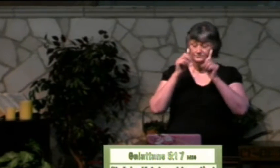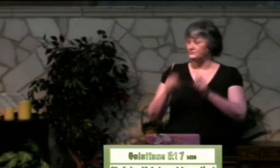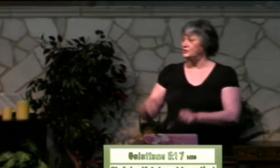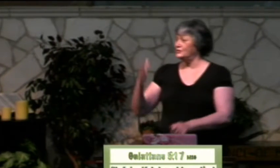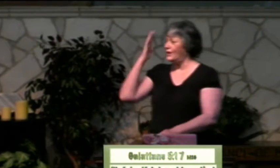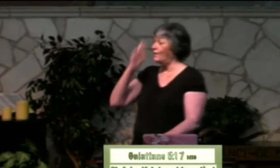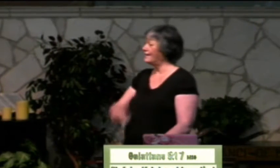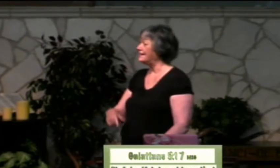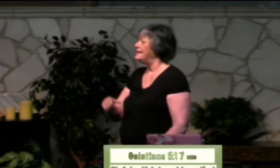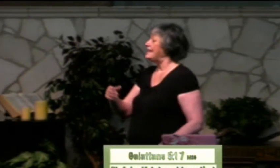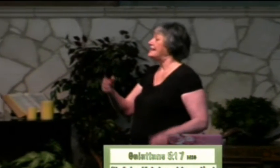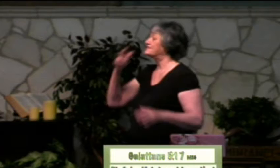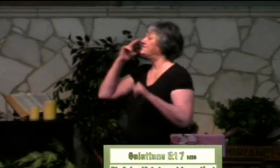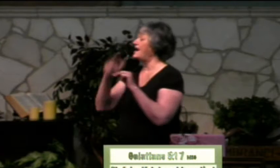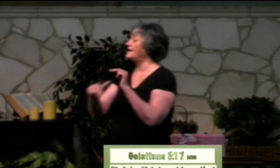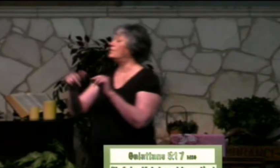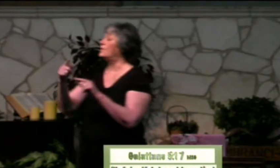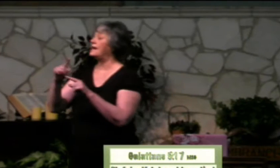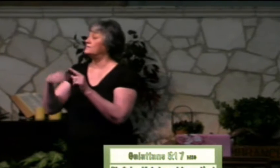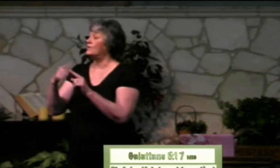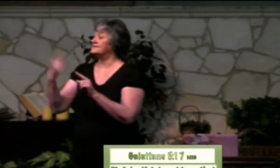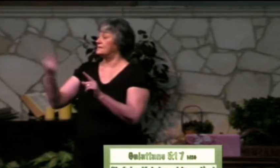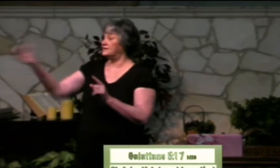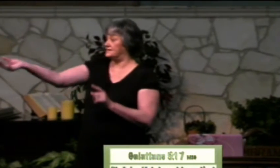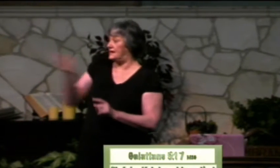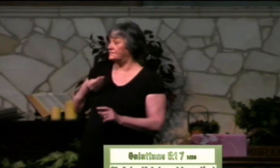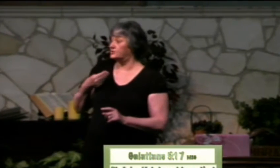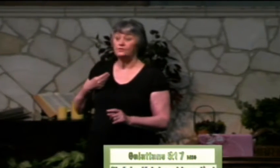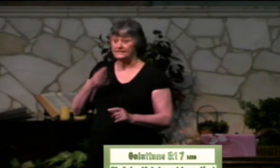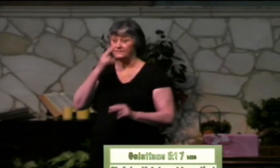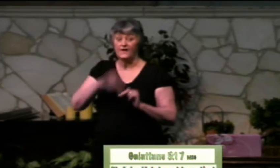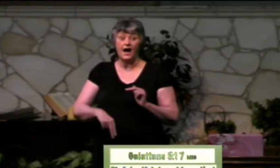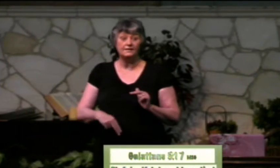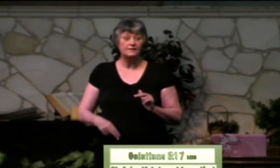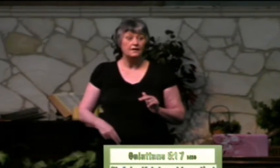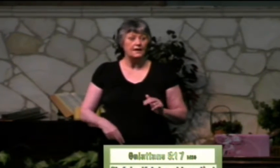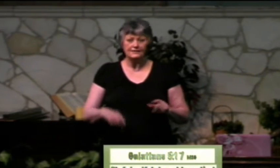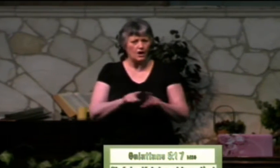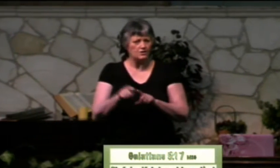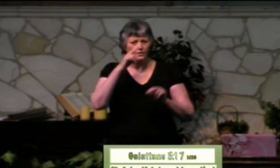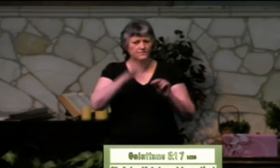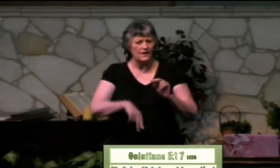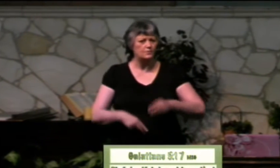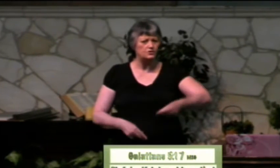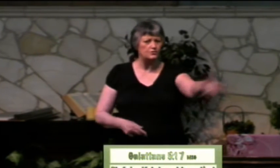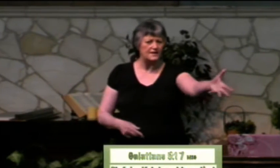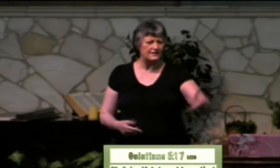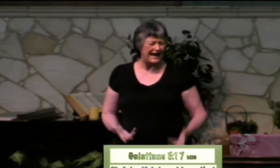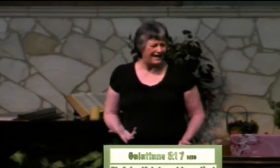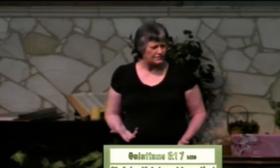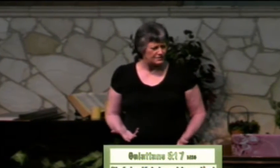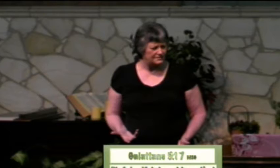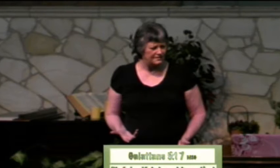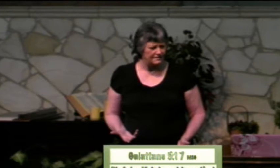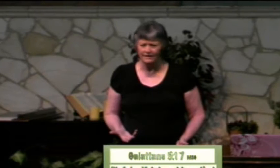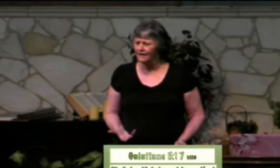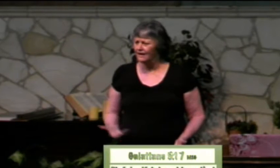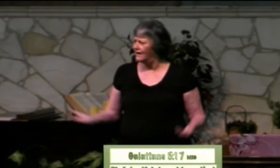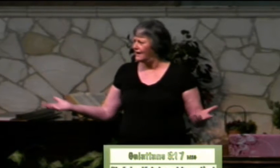You know what? It's fun when someone gives to you, it's fun. It's also fun when you give it out. It's